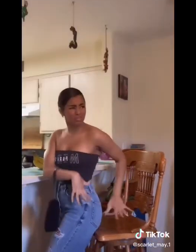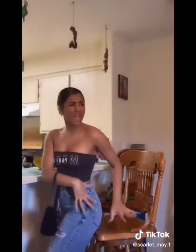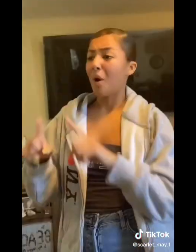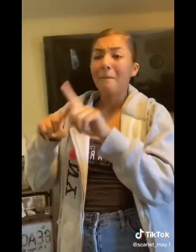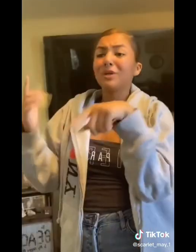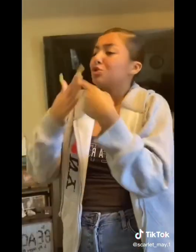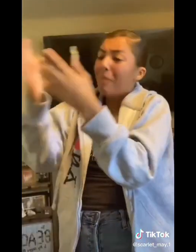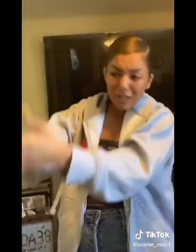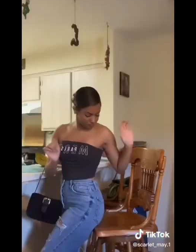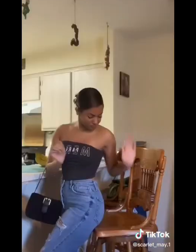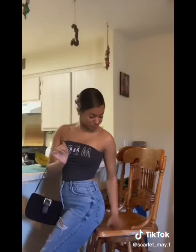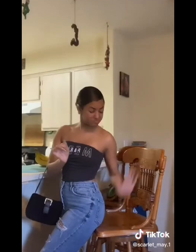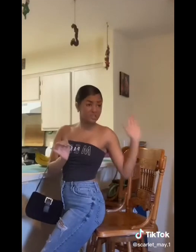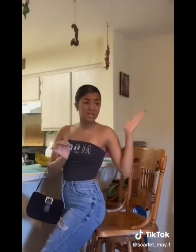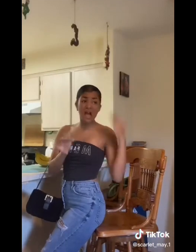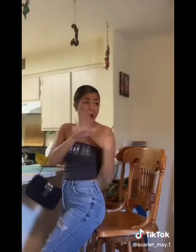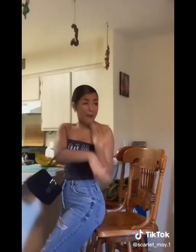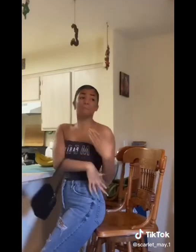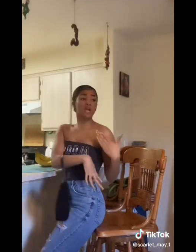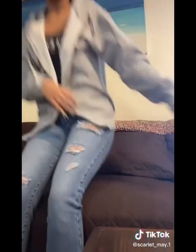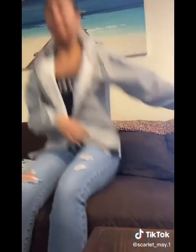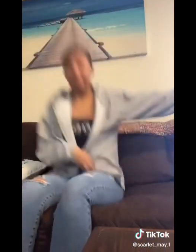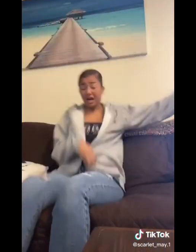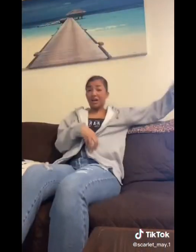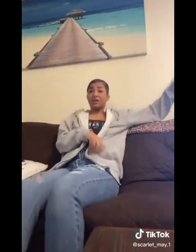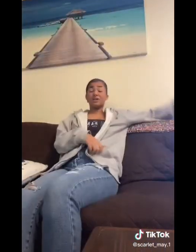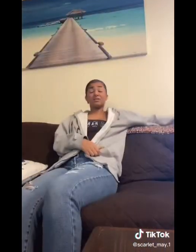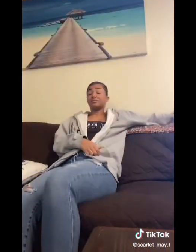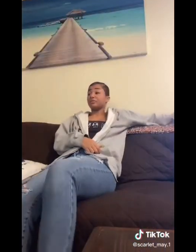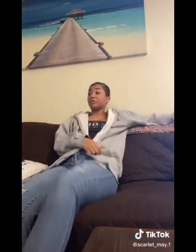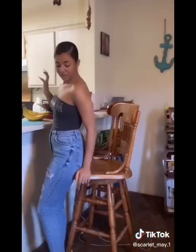I'm on the whole thing. But you about to fall. I'm good. All right.